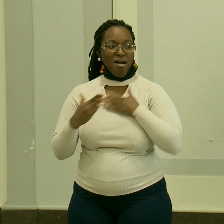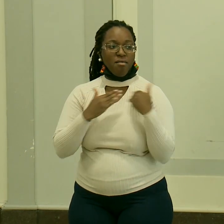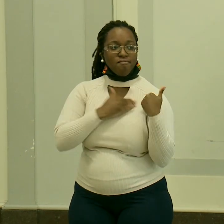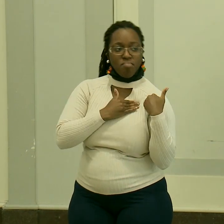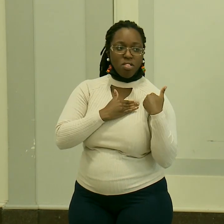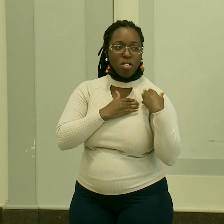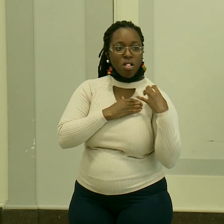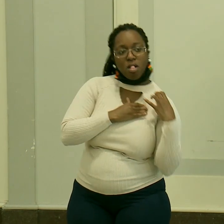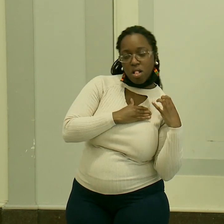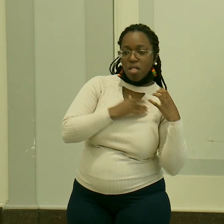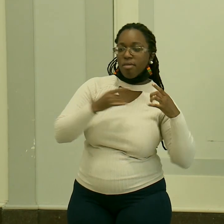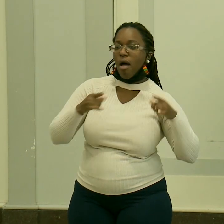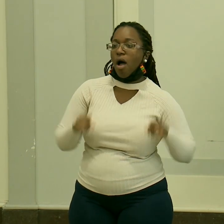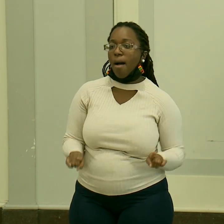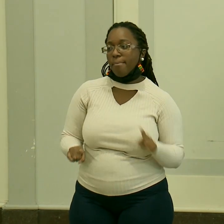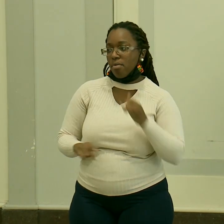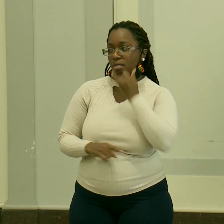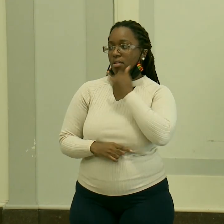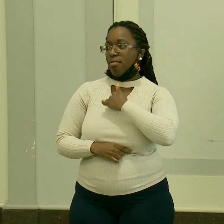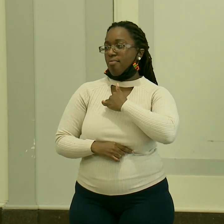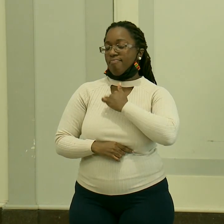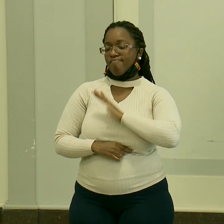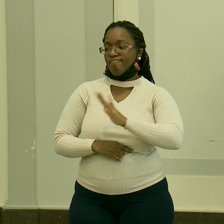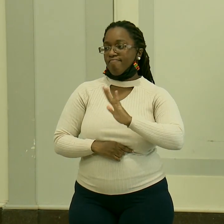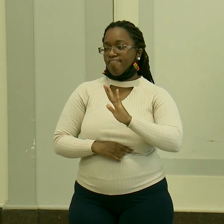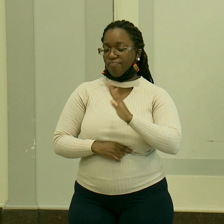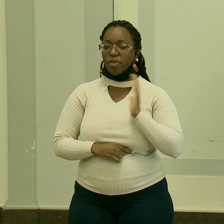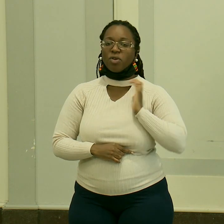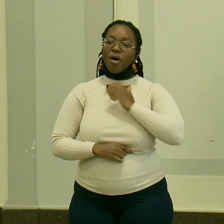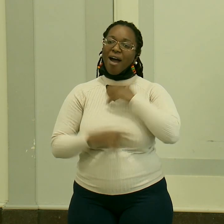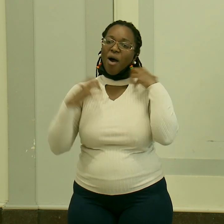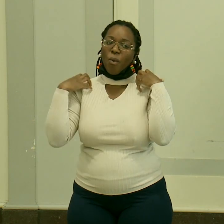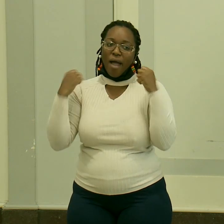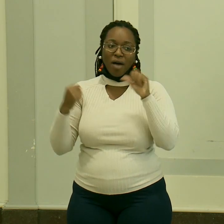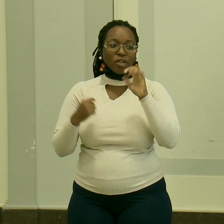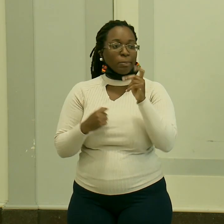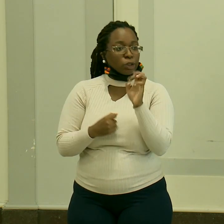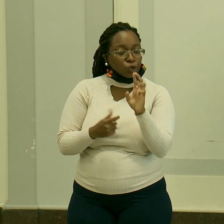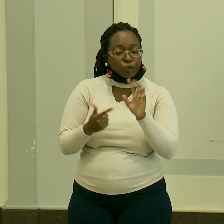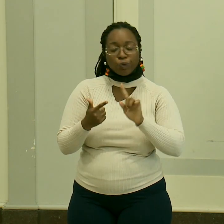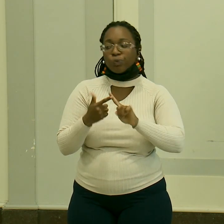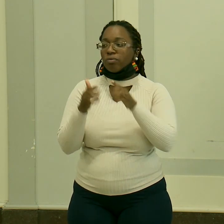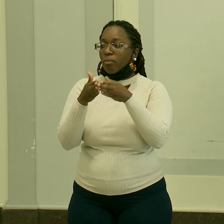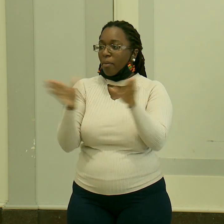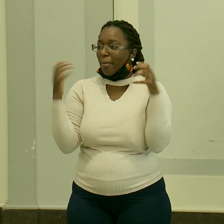to follow the advice of our health commissioner and our public